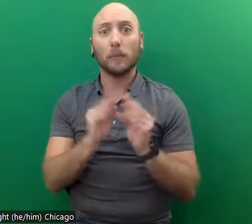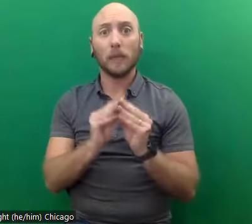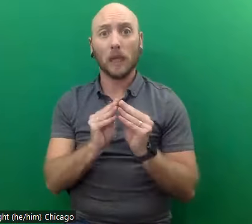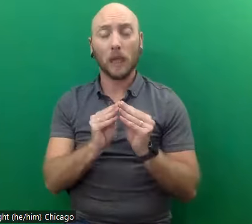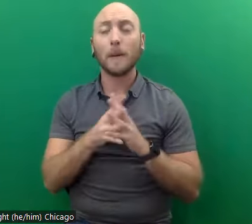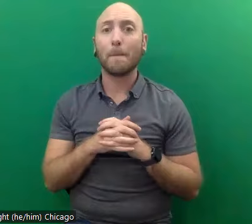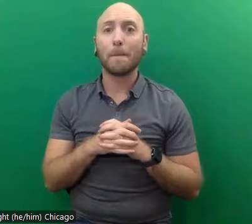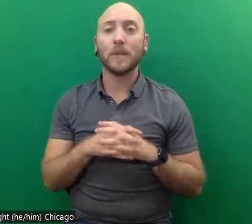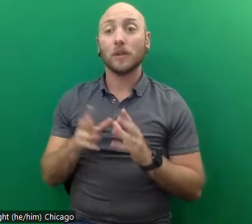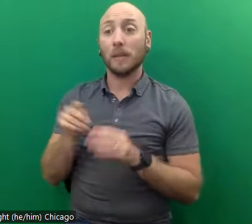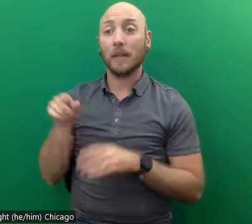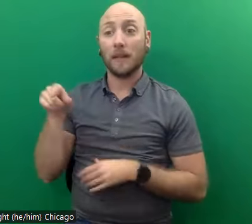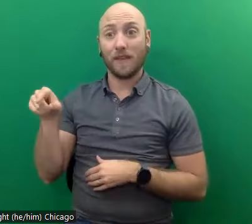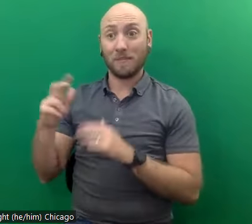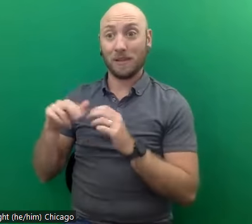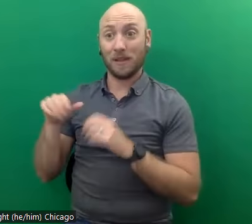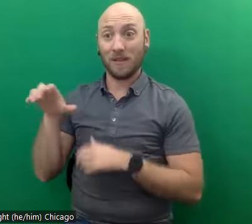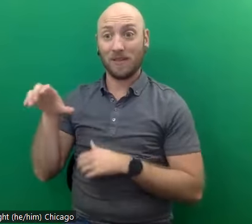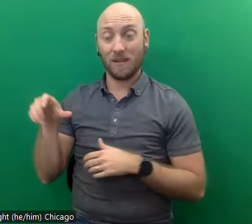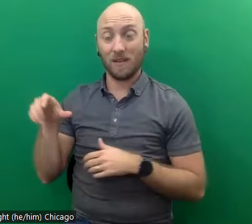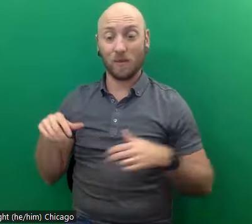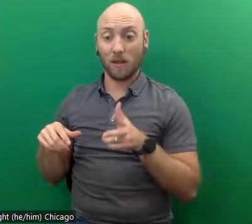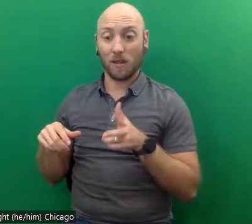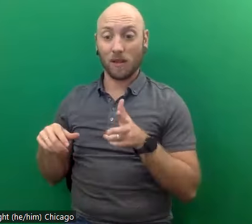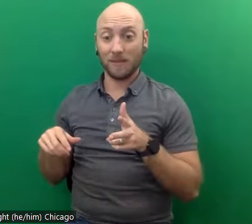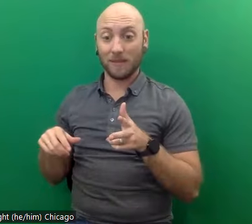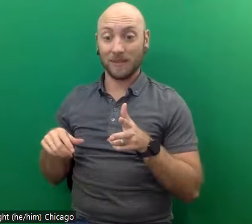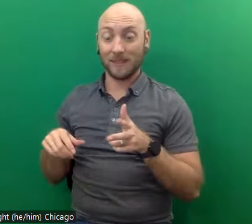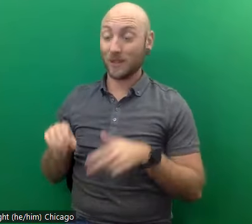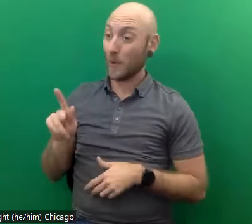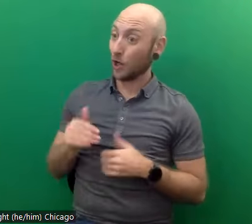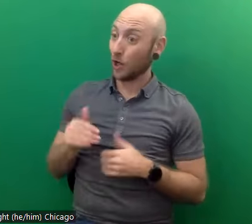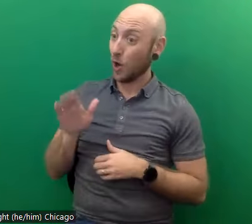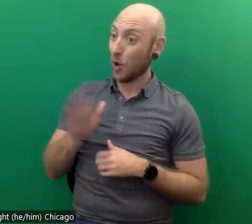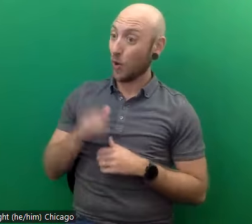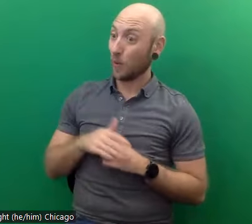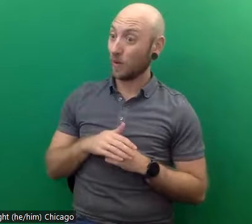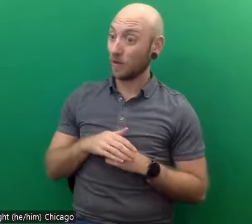right, you're here." And I'm like, "You're not coming?" He's like, "This one isn't for me."